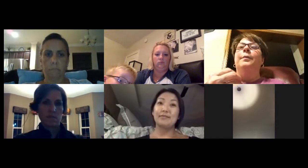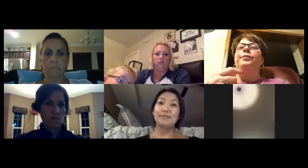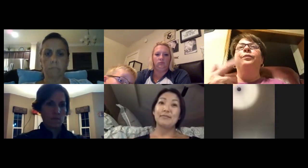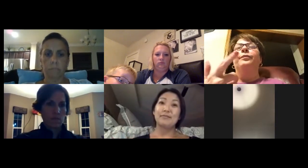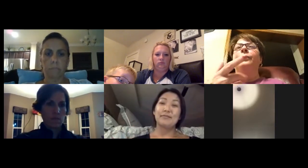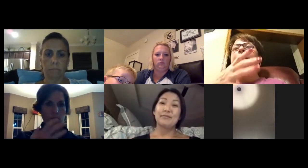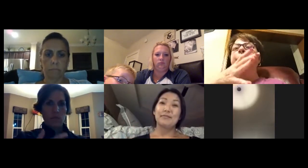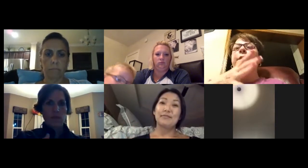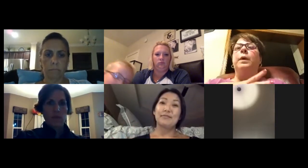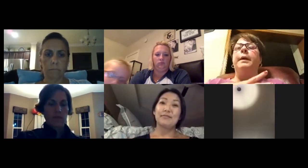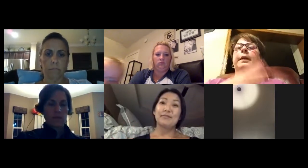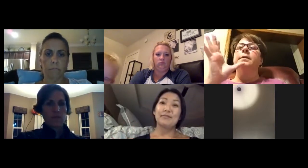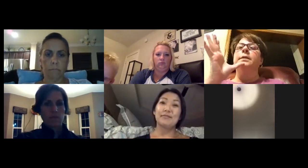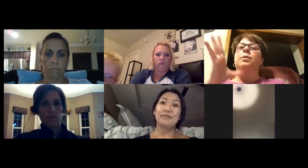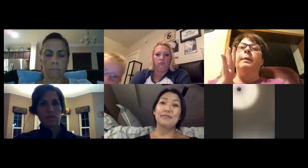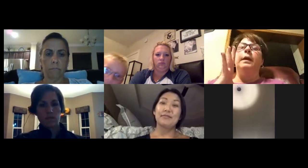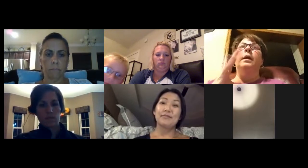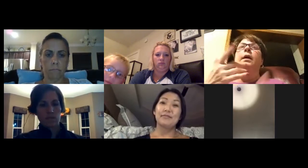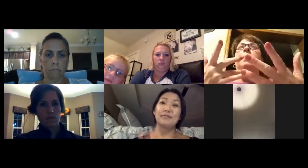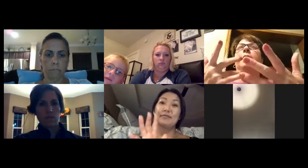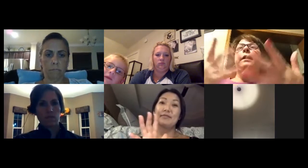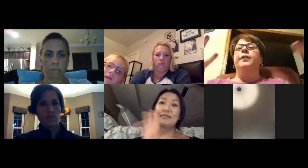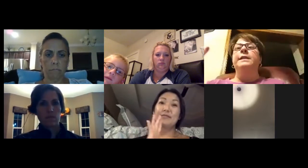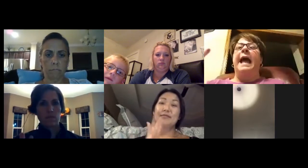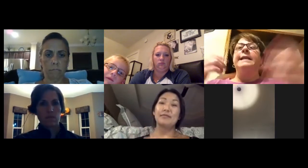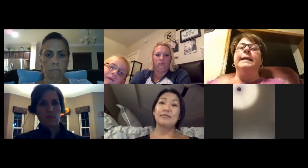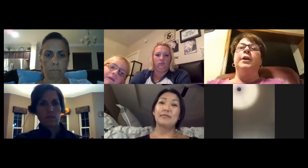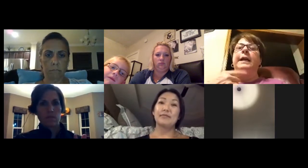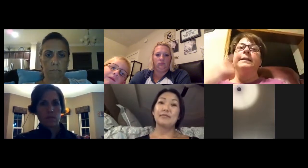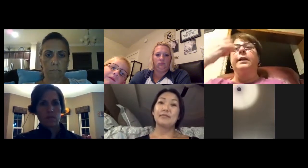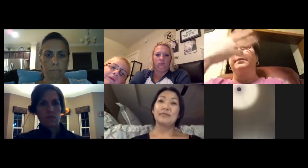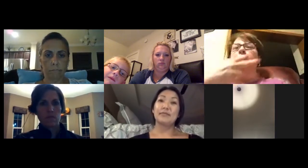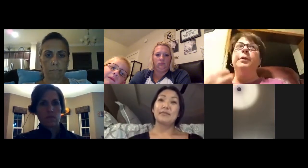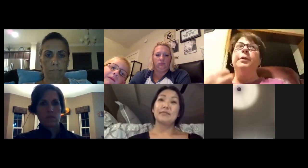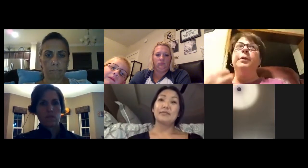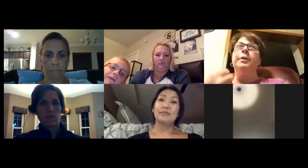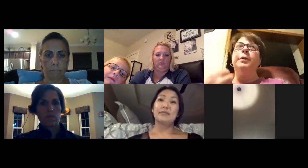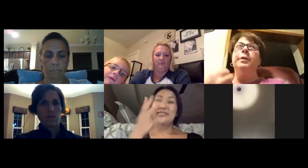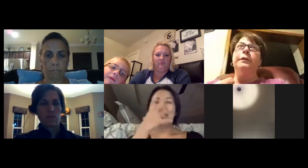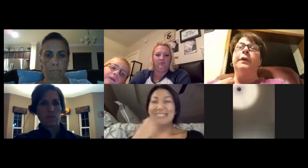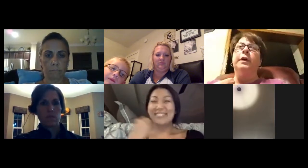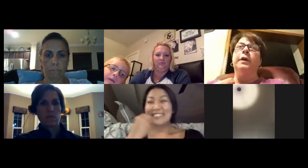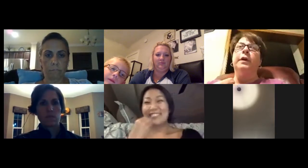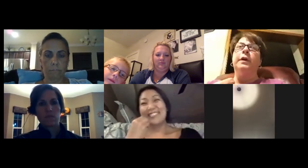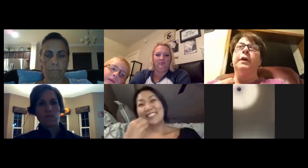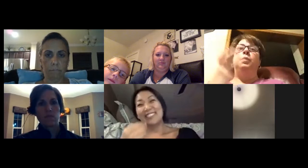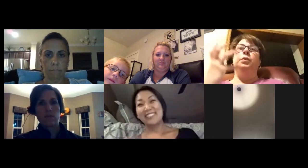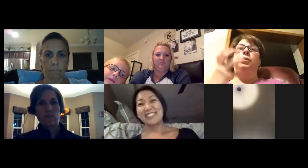Um, that's for the women. This is women. But if there's guys there, you're not going to tell them you're beautiful. You're going to tell them, "Ooh,